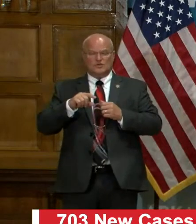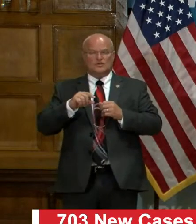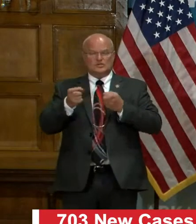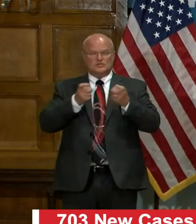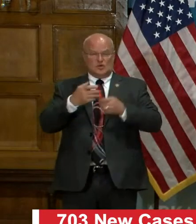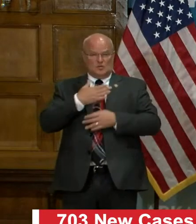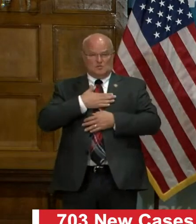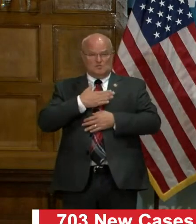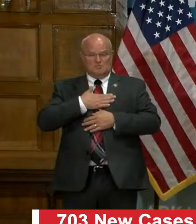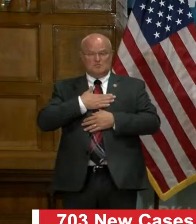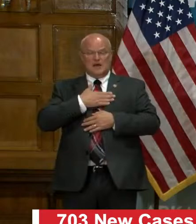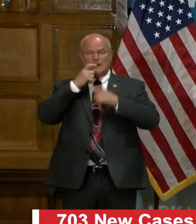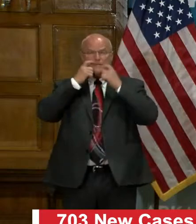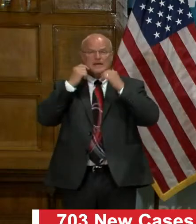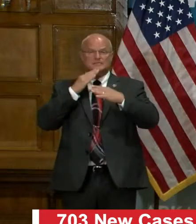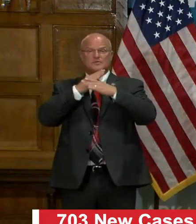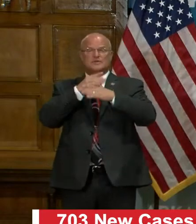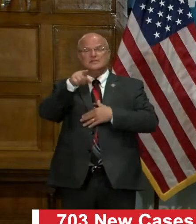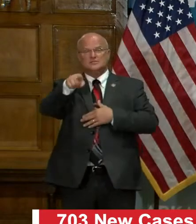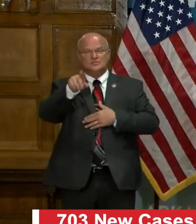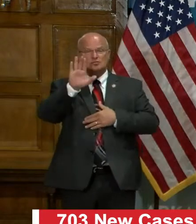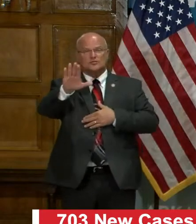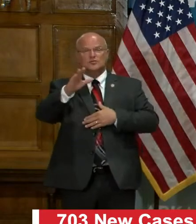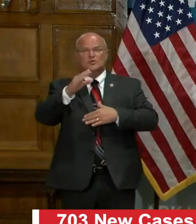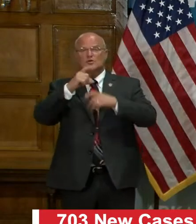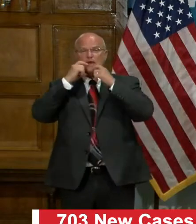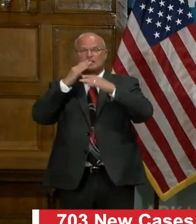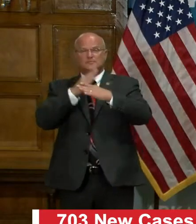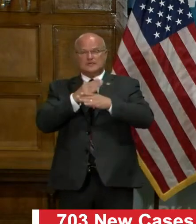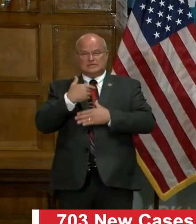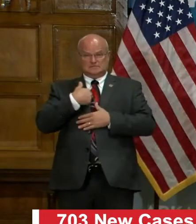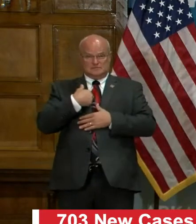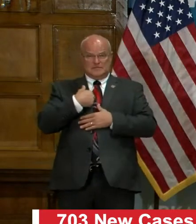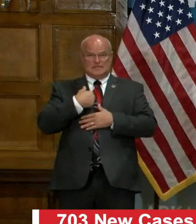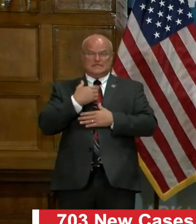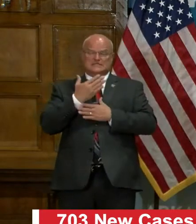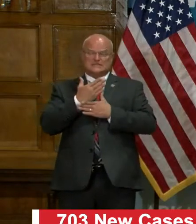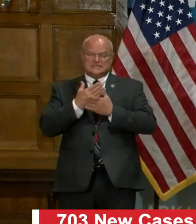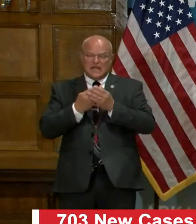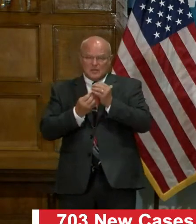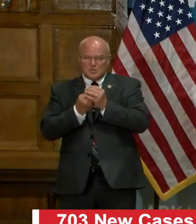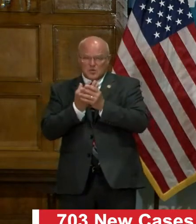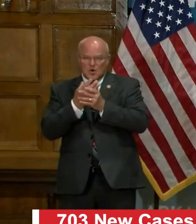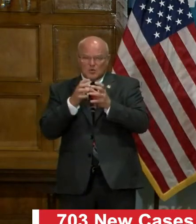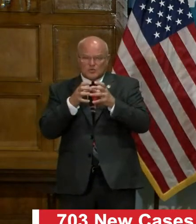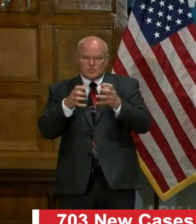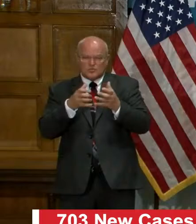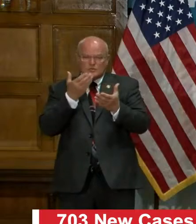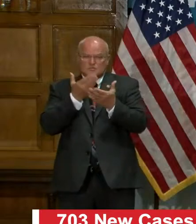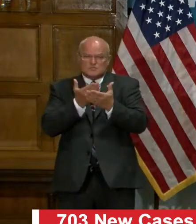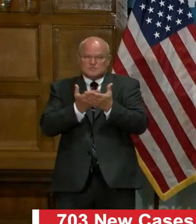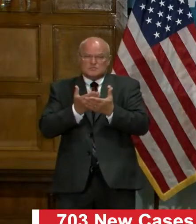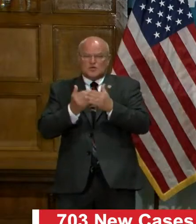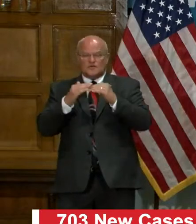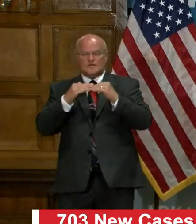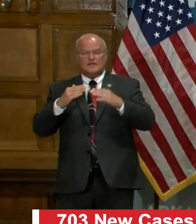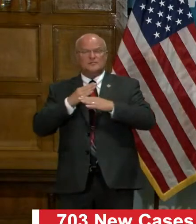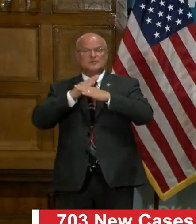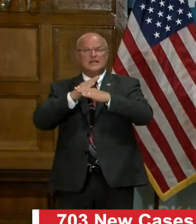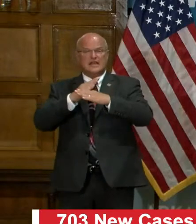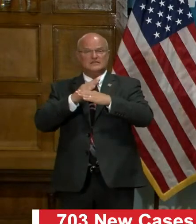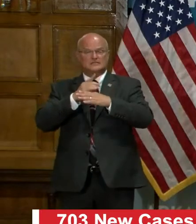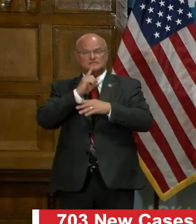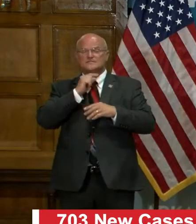control. My mask protects you, your mask protects me. There is some emerging evidence, though, that there is some level of